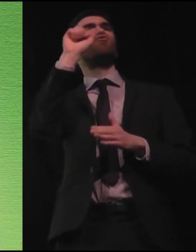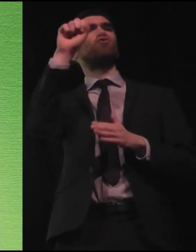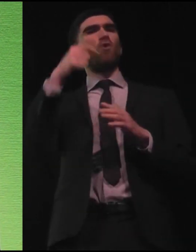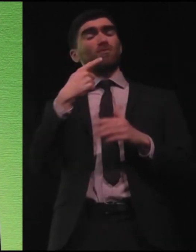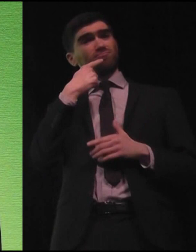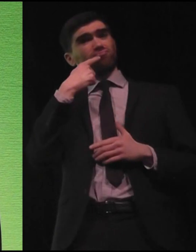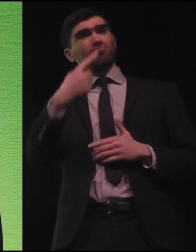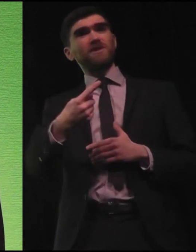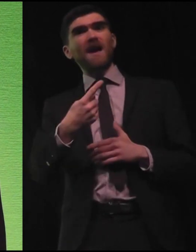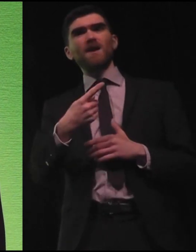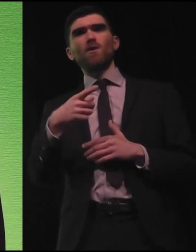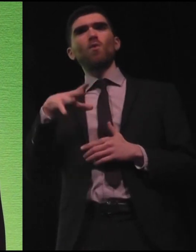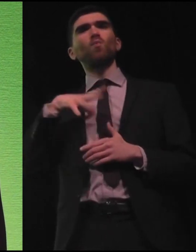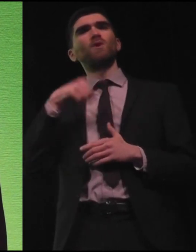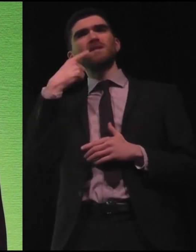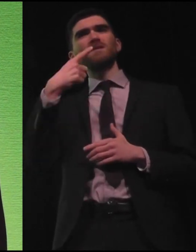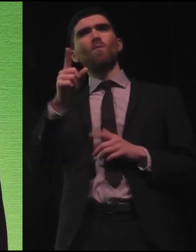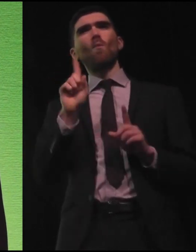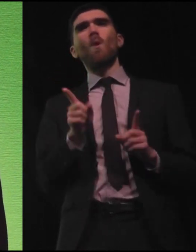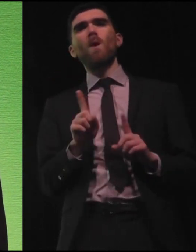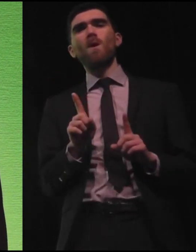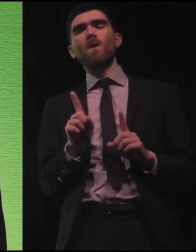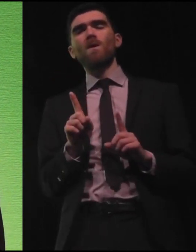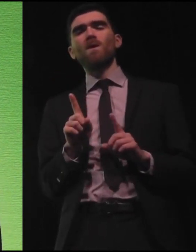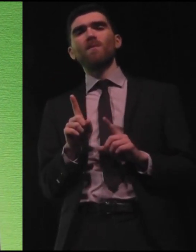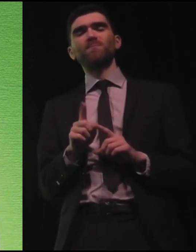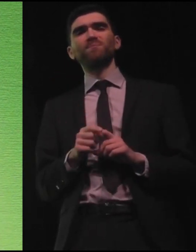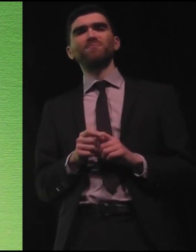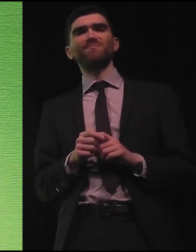as usual politics is coming to an end.